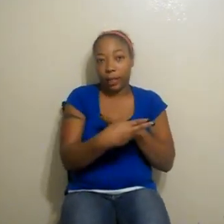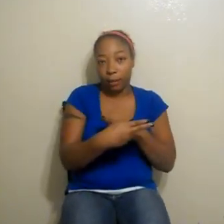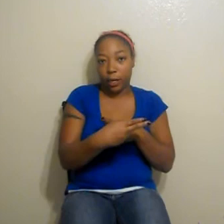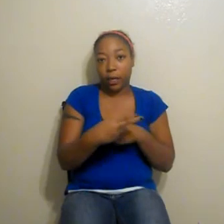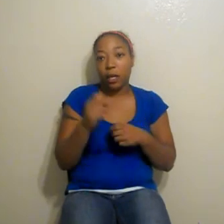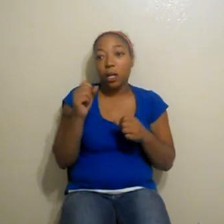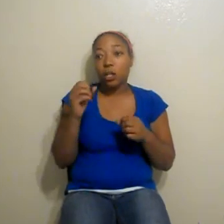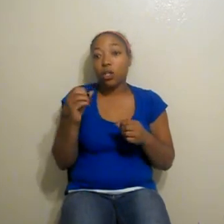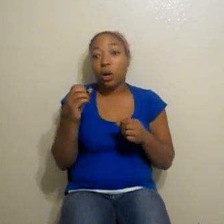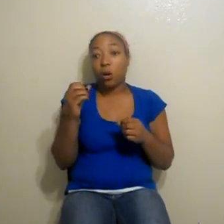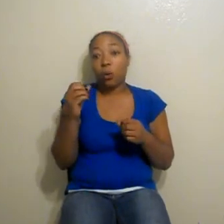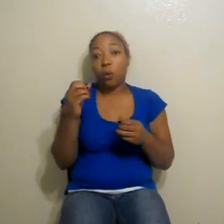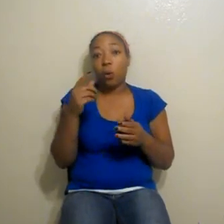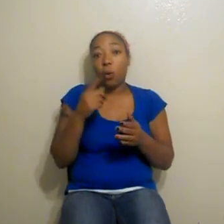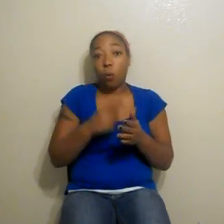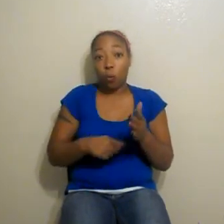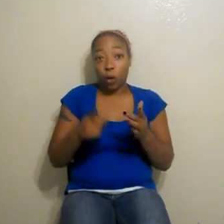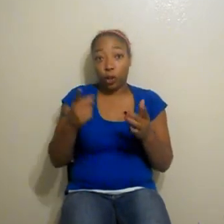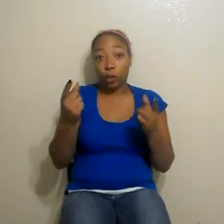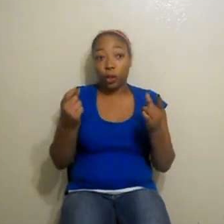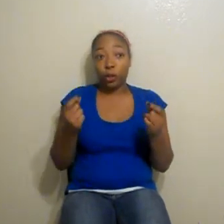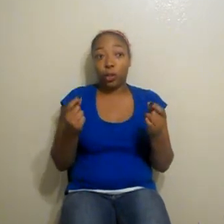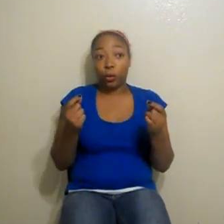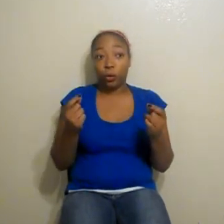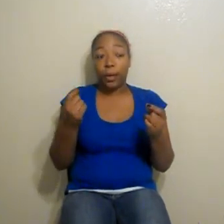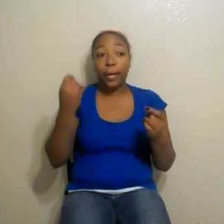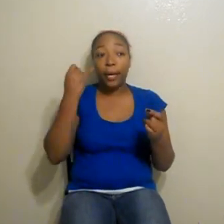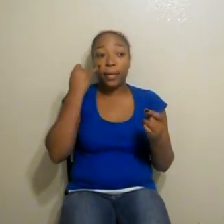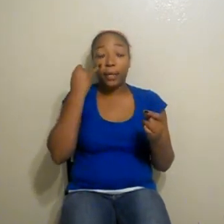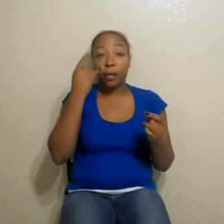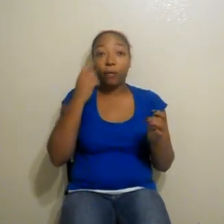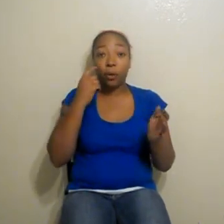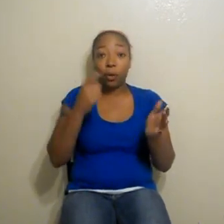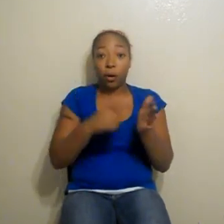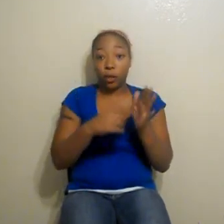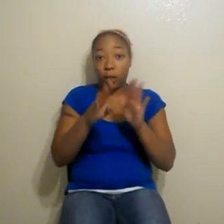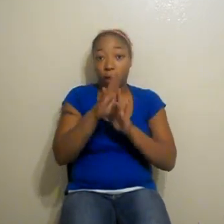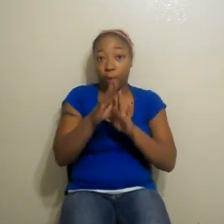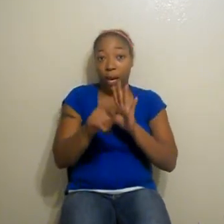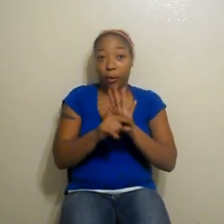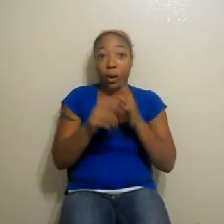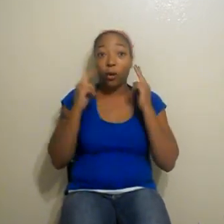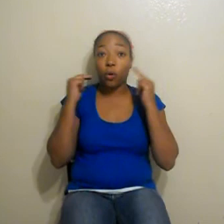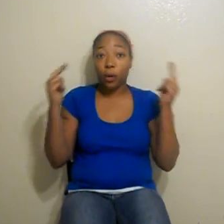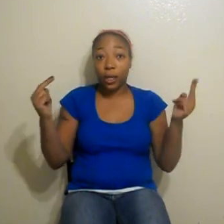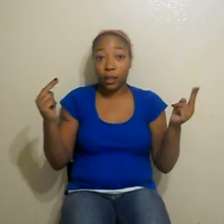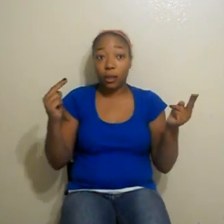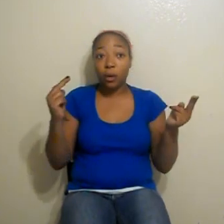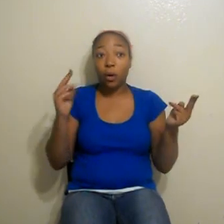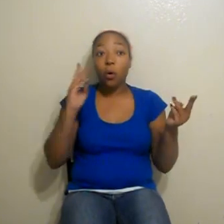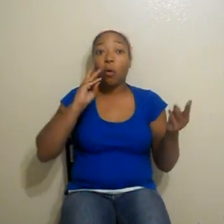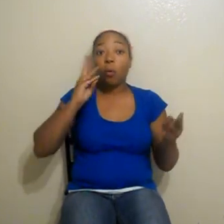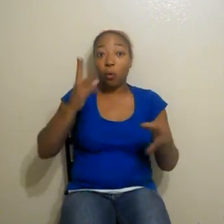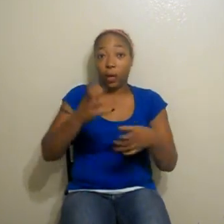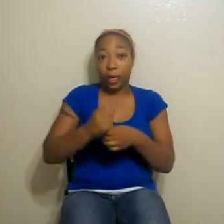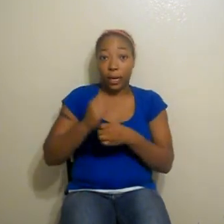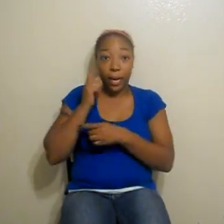eliminate. So what you can do is, if you notice that the background noise will get